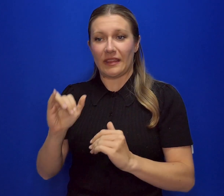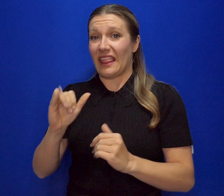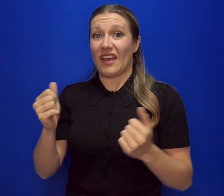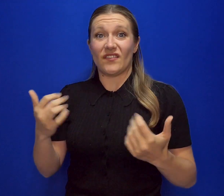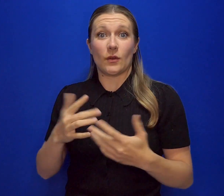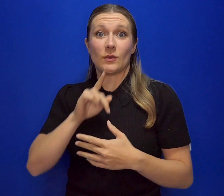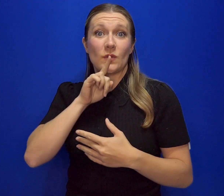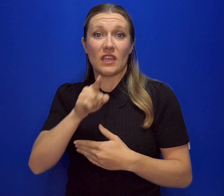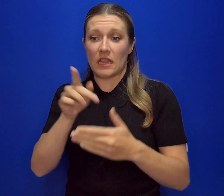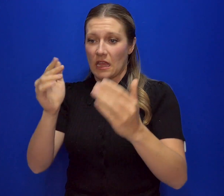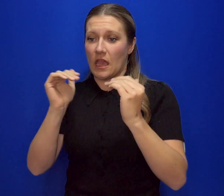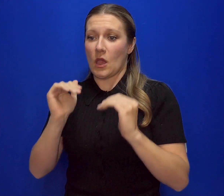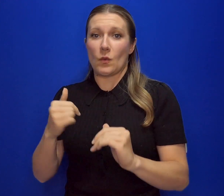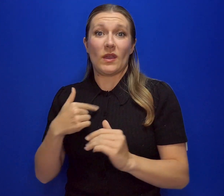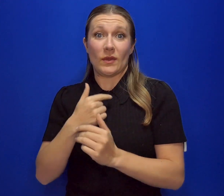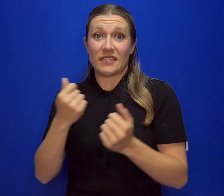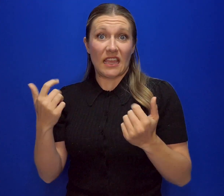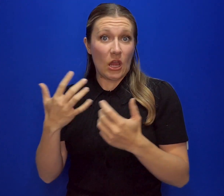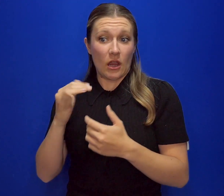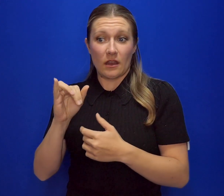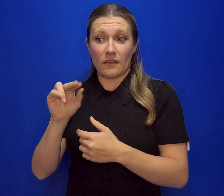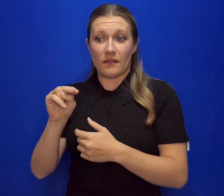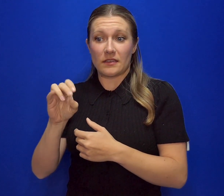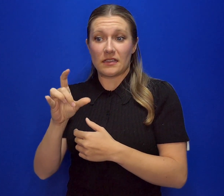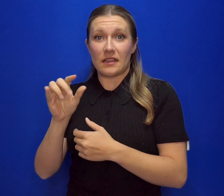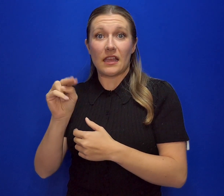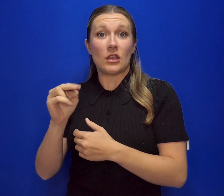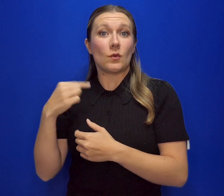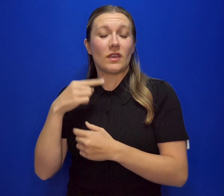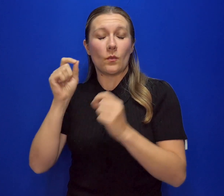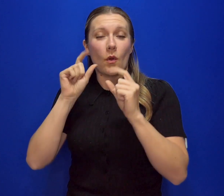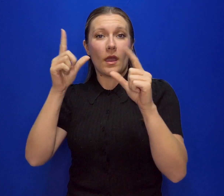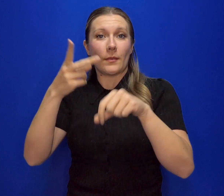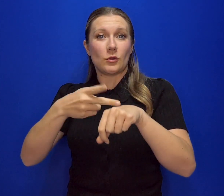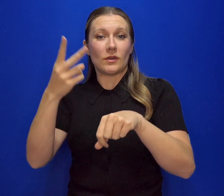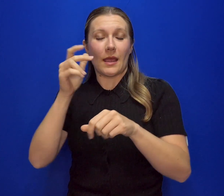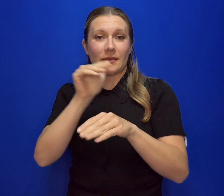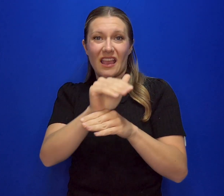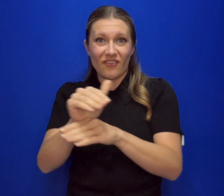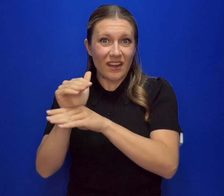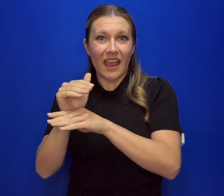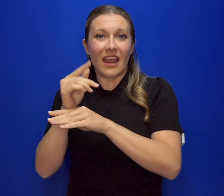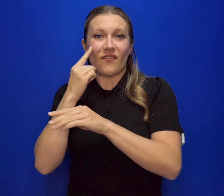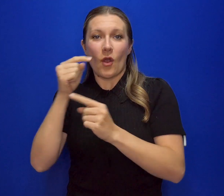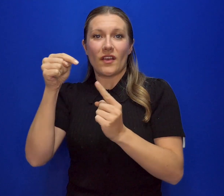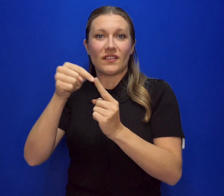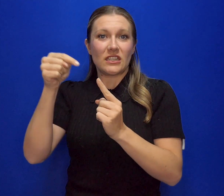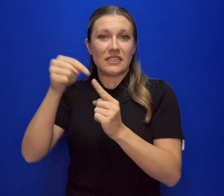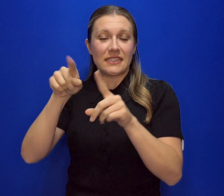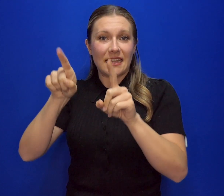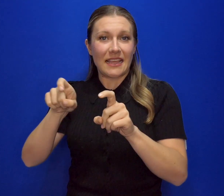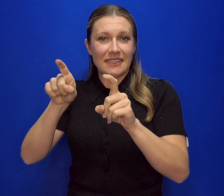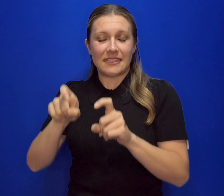real. We were scared of insulin is the next one. We had to wake up twice a night for finger sticks, and it felt like we were chasing a blind